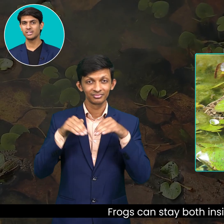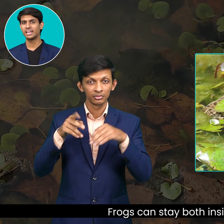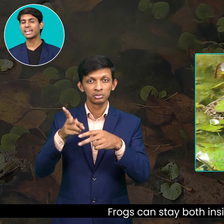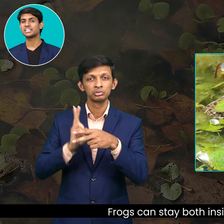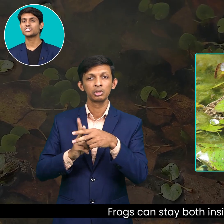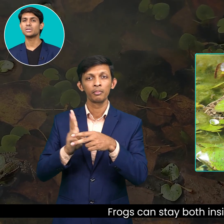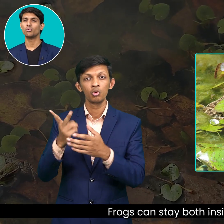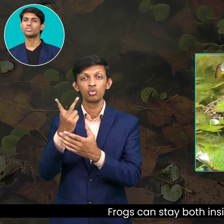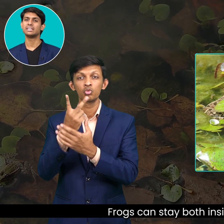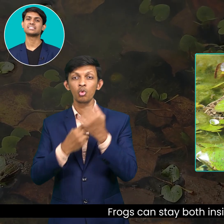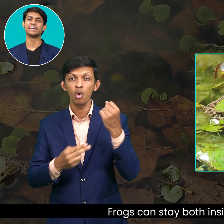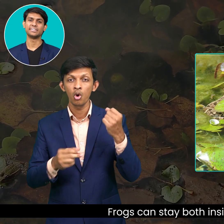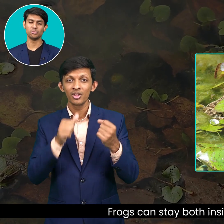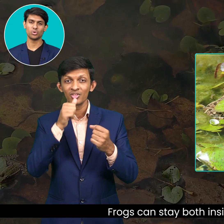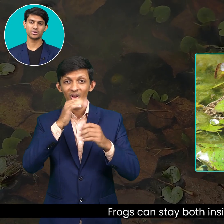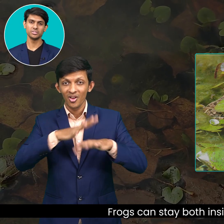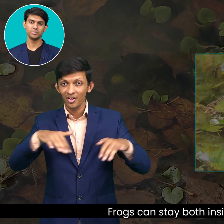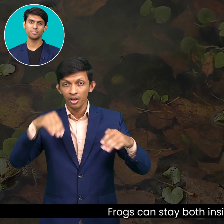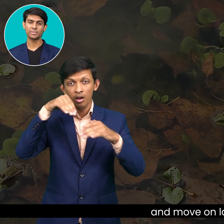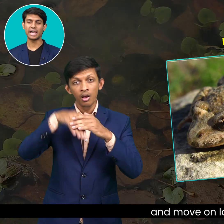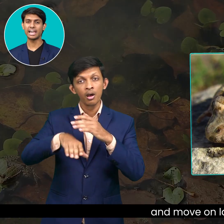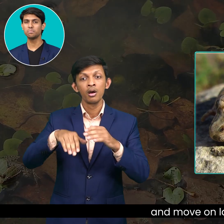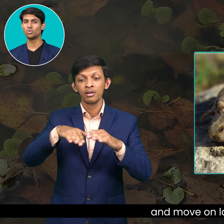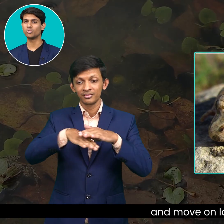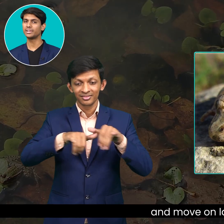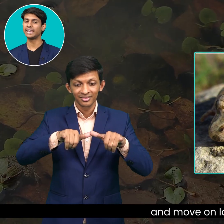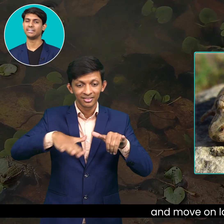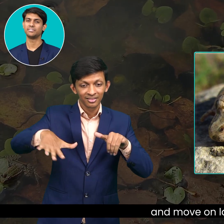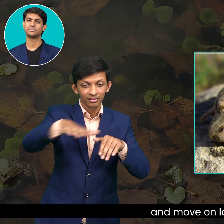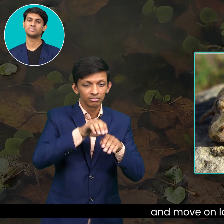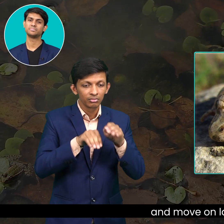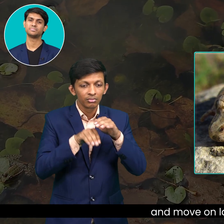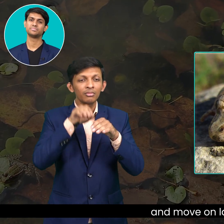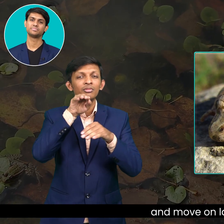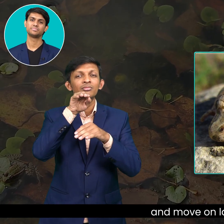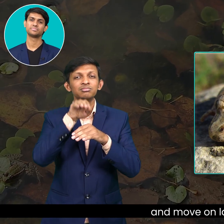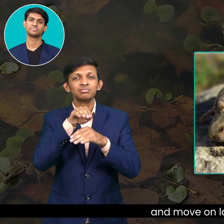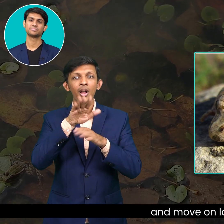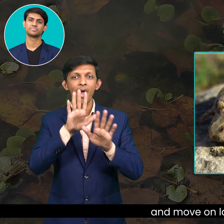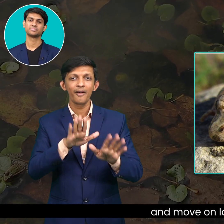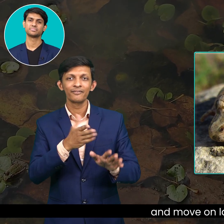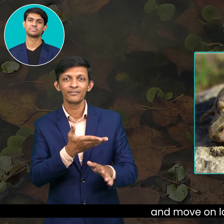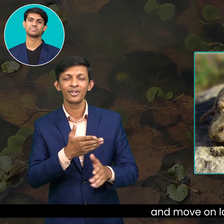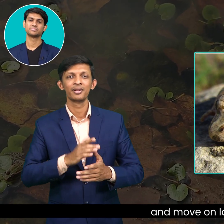Frogs can stay both inside the water and move on land.